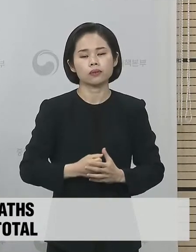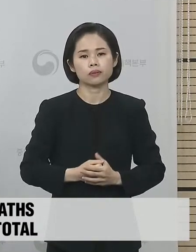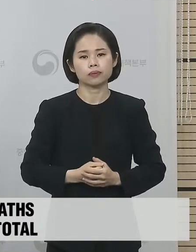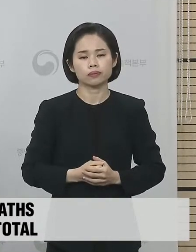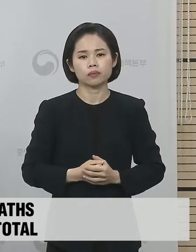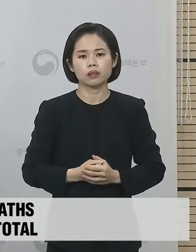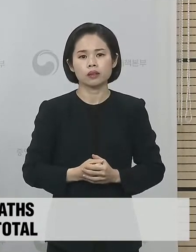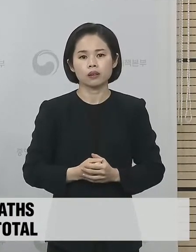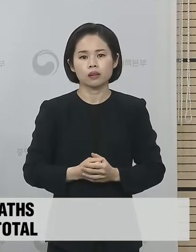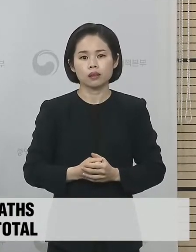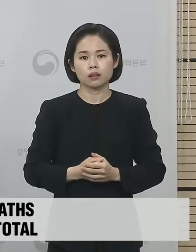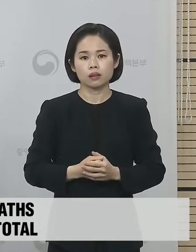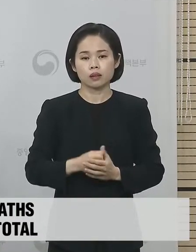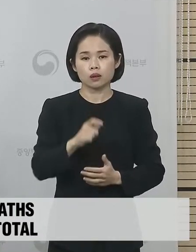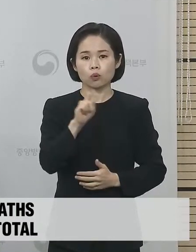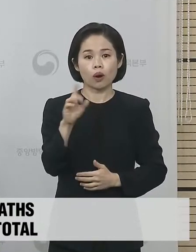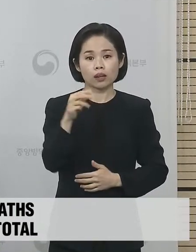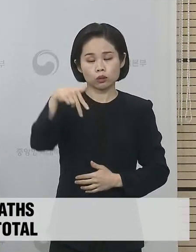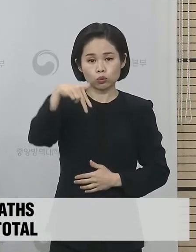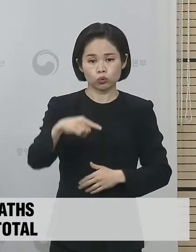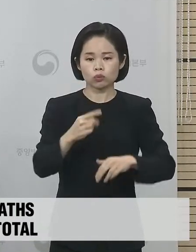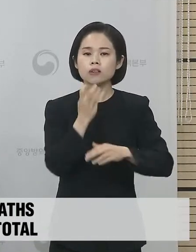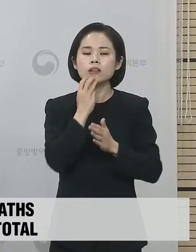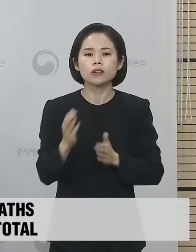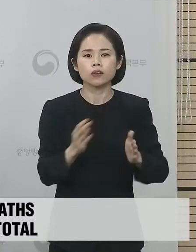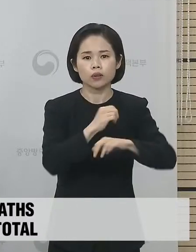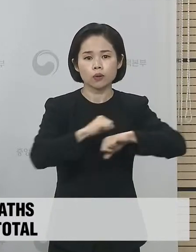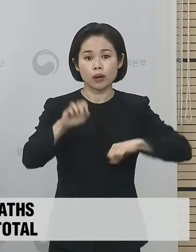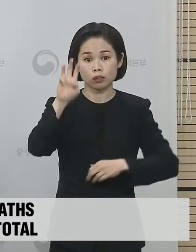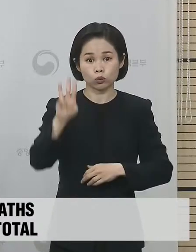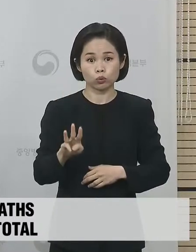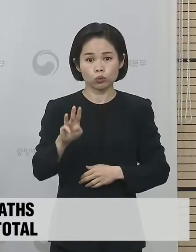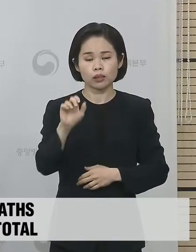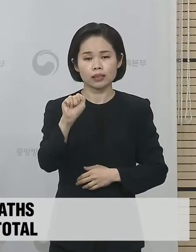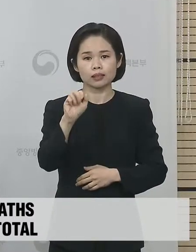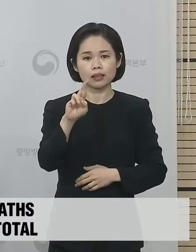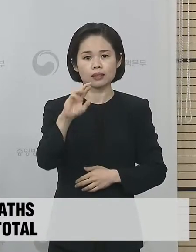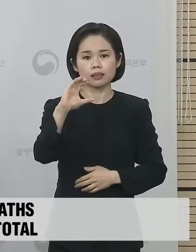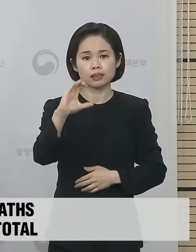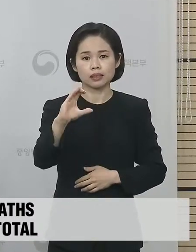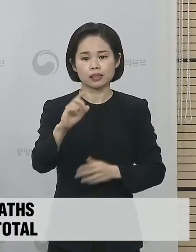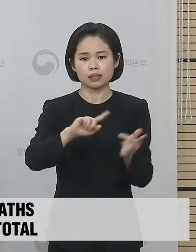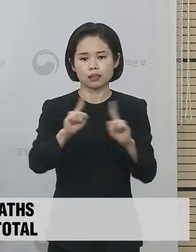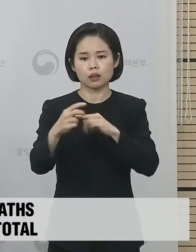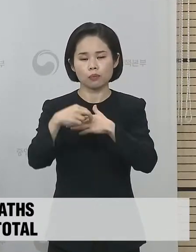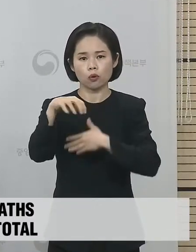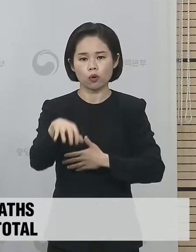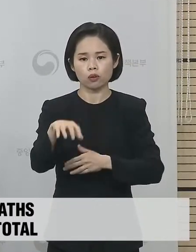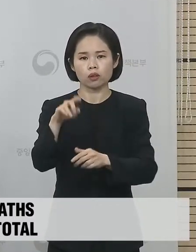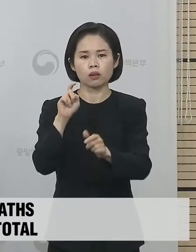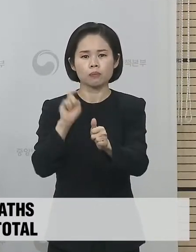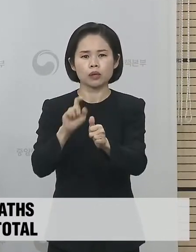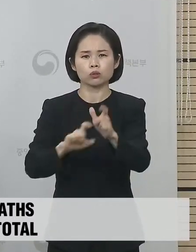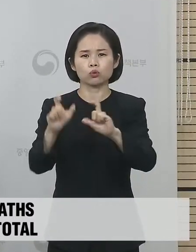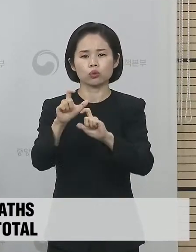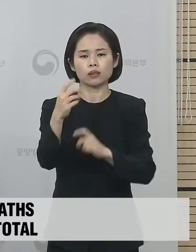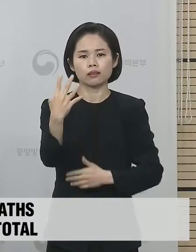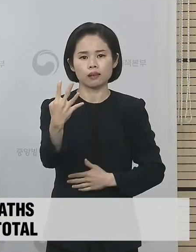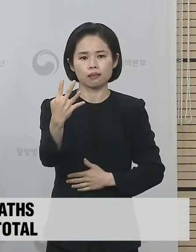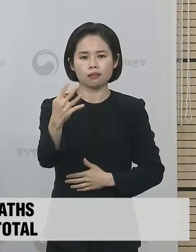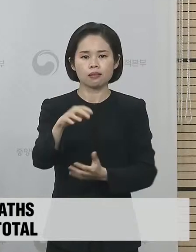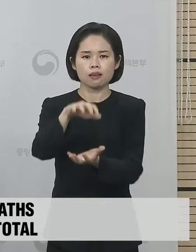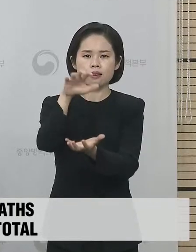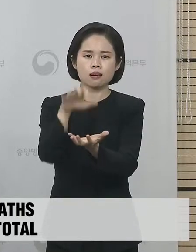have been confirmed to date. And in Gwangju City, in relation to the SRC rehab hospital, we have 4 additional